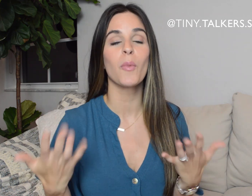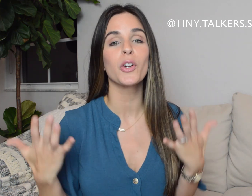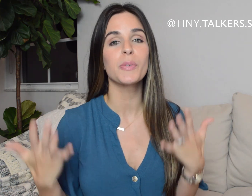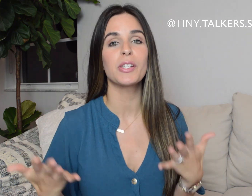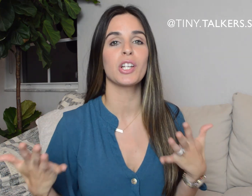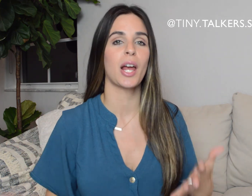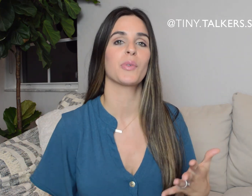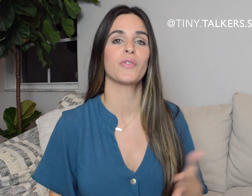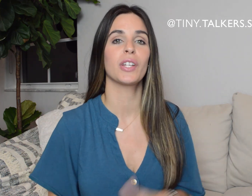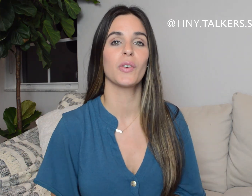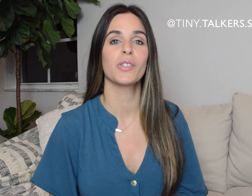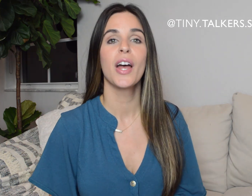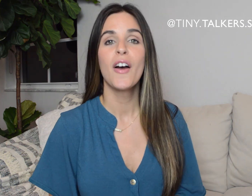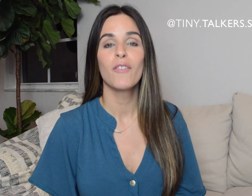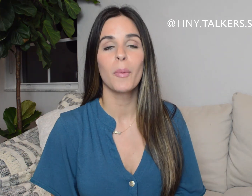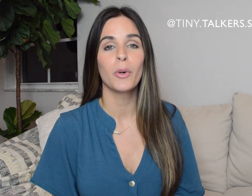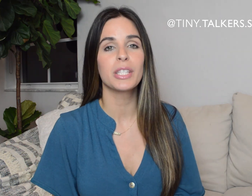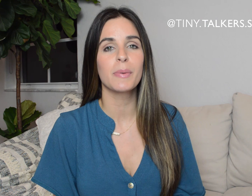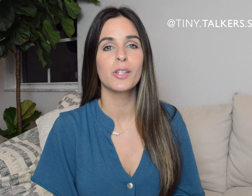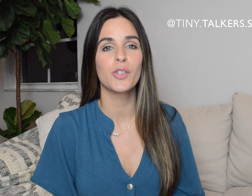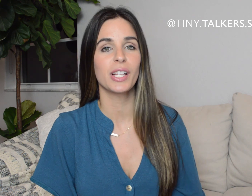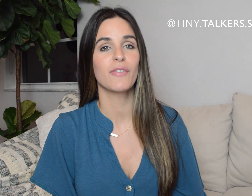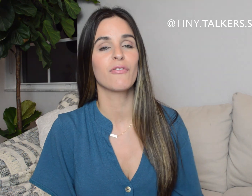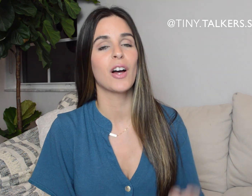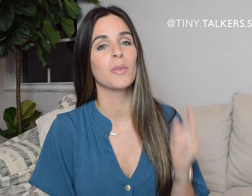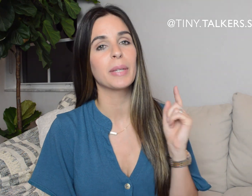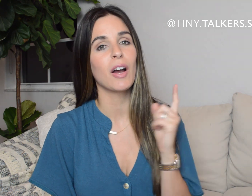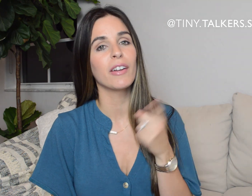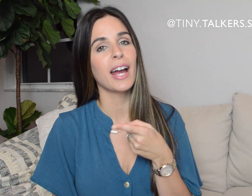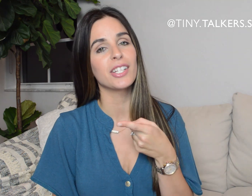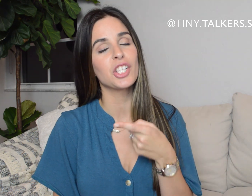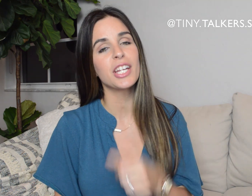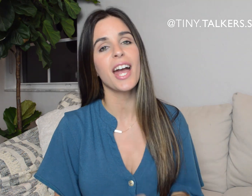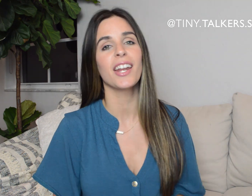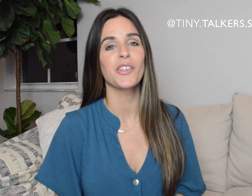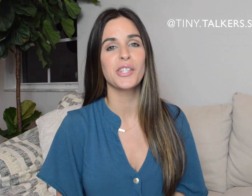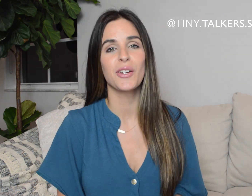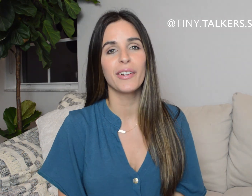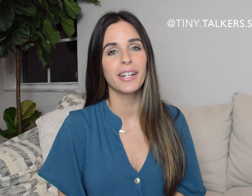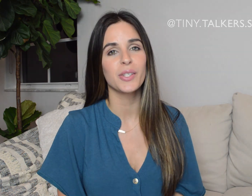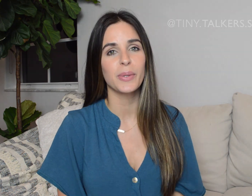speech and language videos. For more tips and tricks, follow me on IG, and I'll see y'all next week.